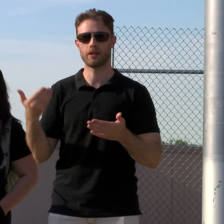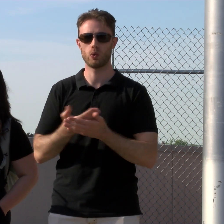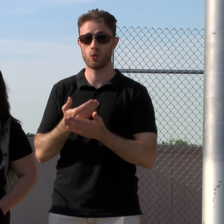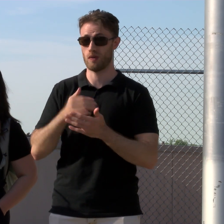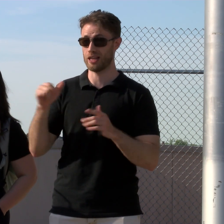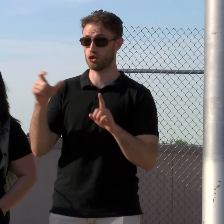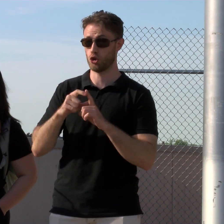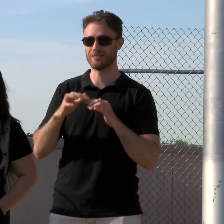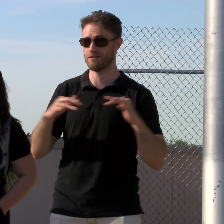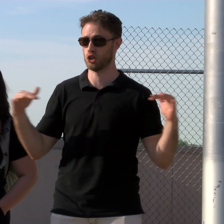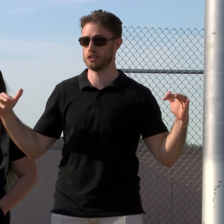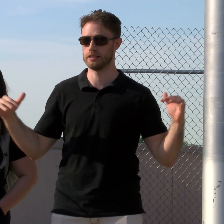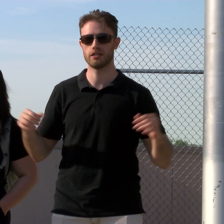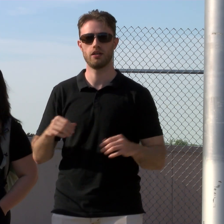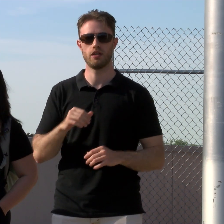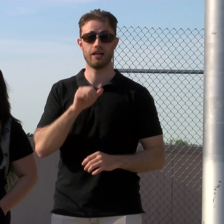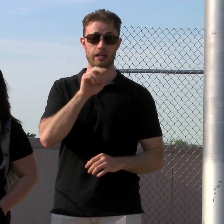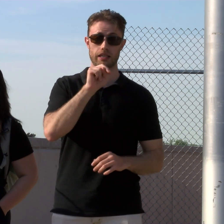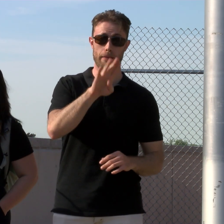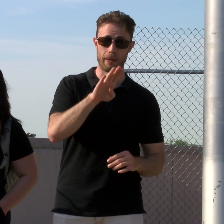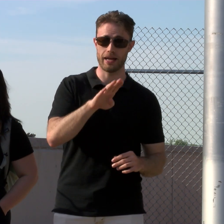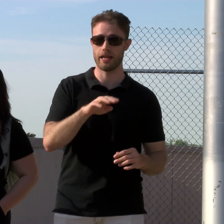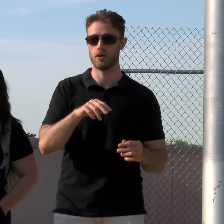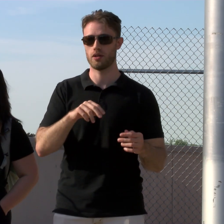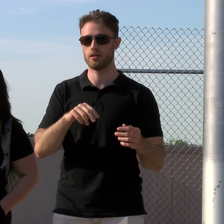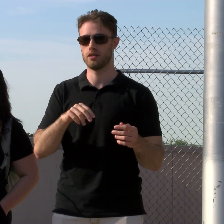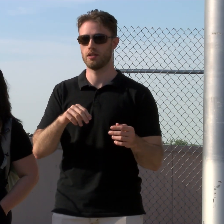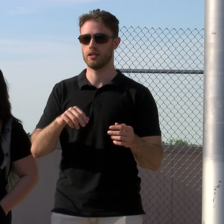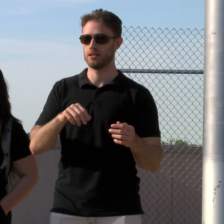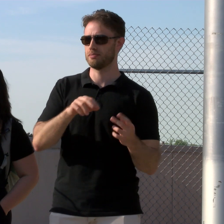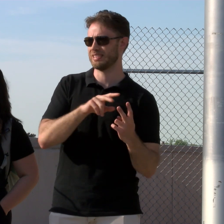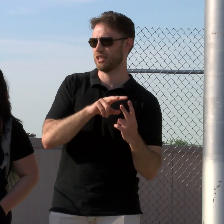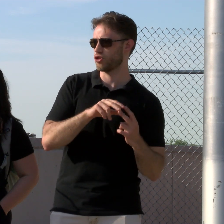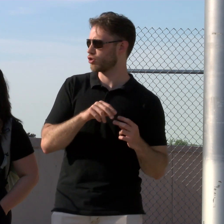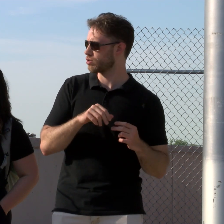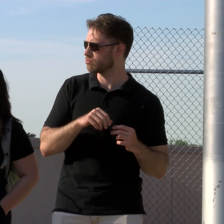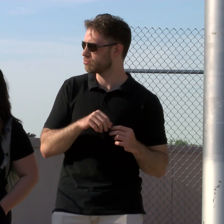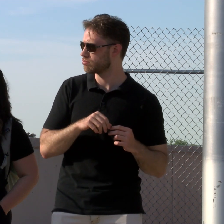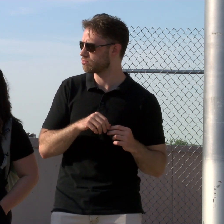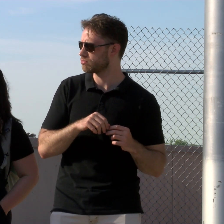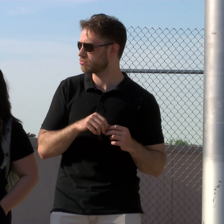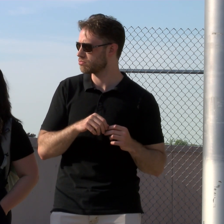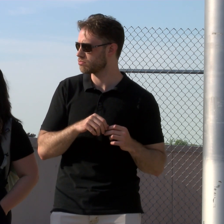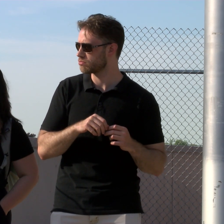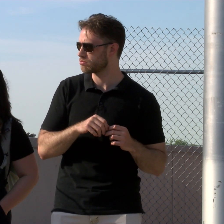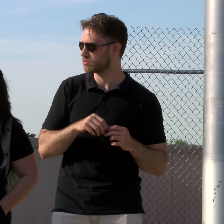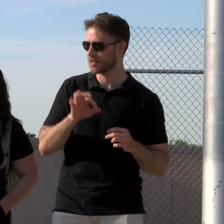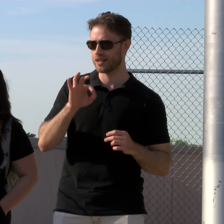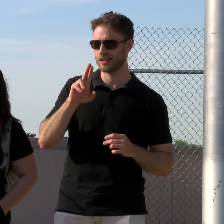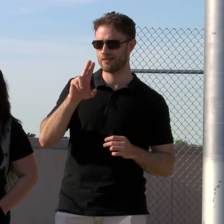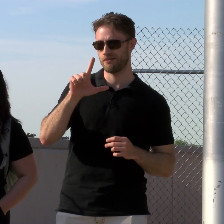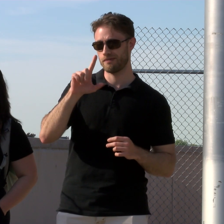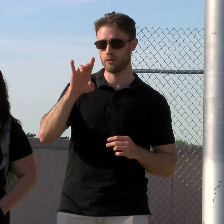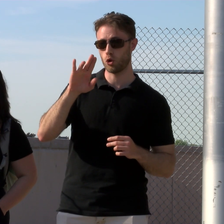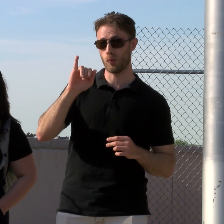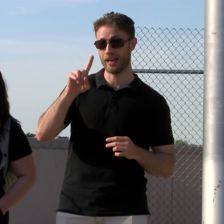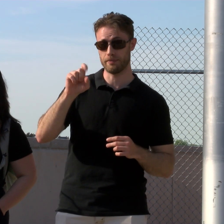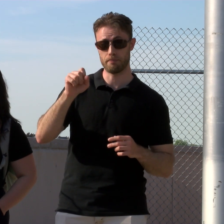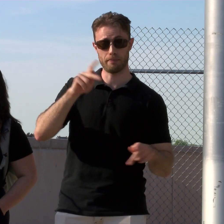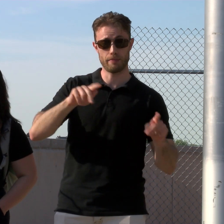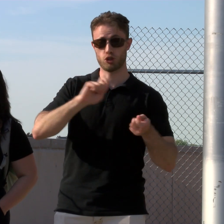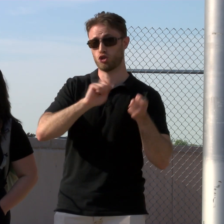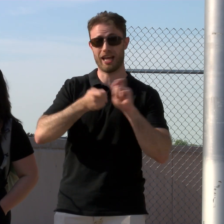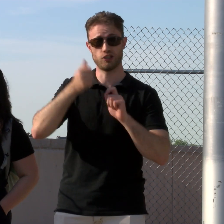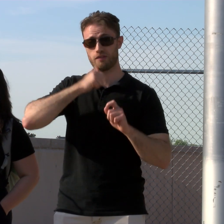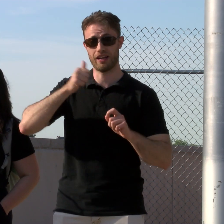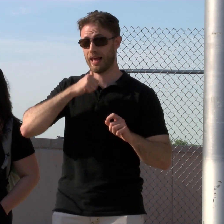diverse. Non-binaries are neither, and genders are none. Gender fluids change every day, and I'm not even close to done. By